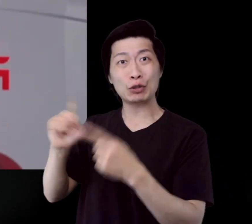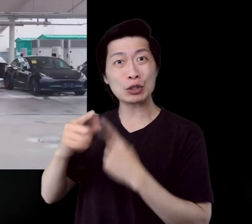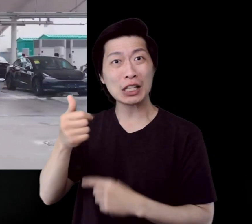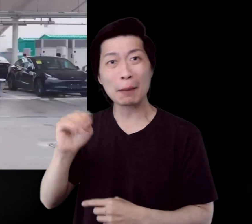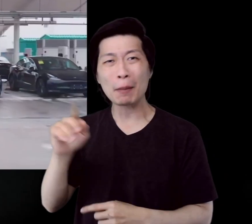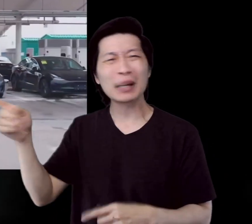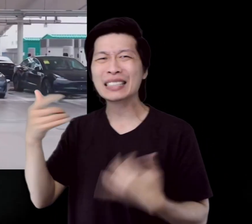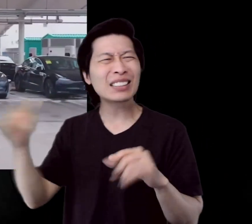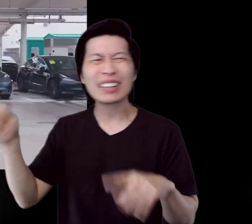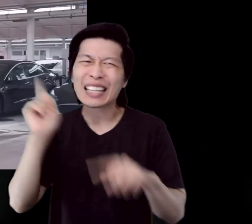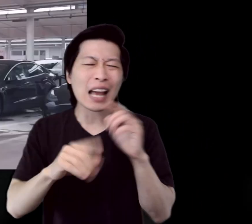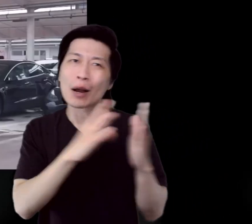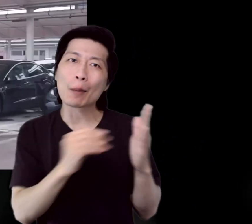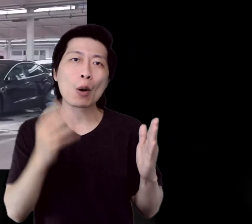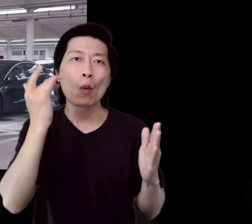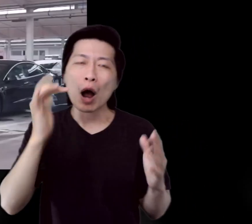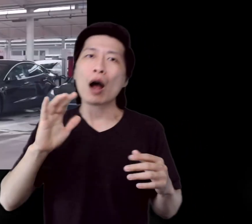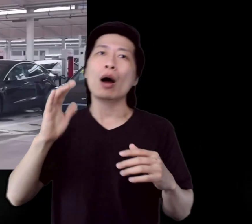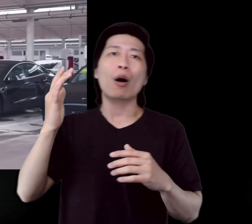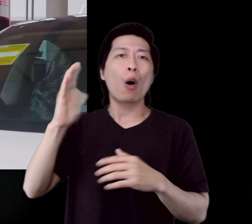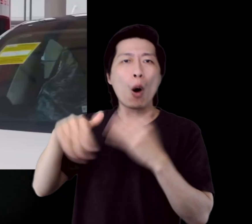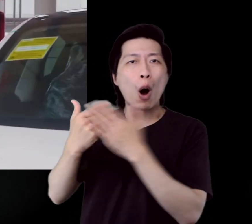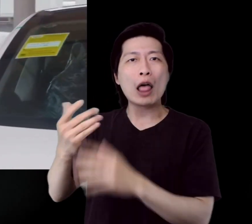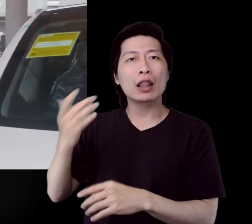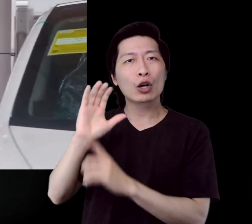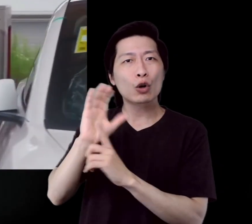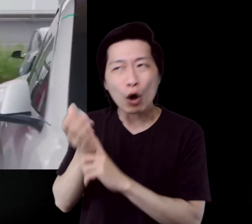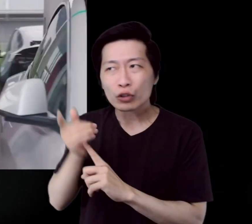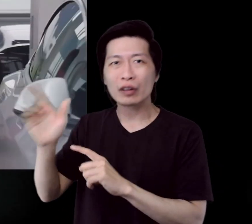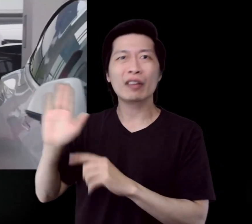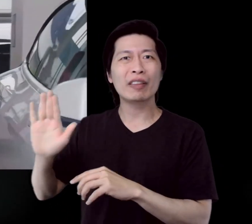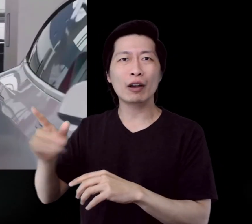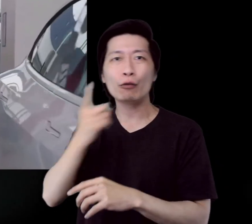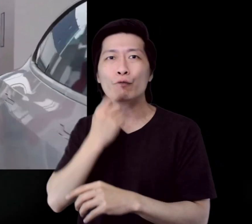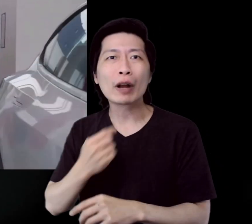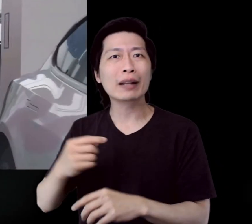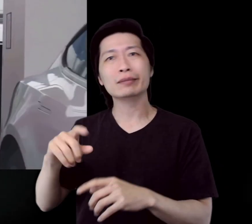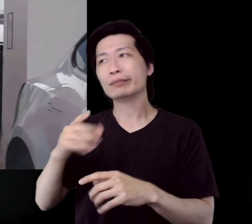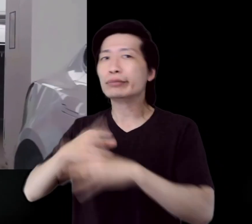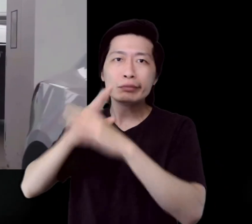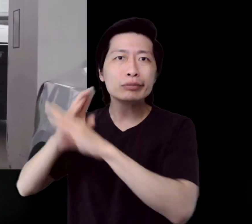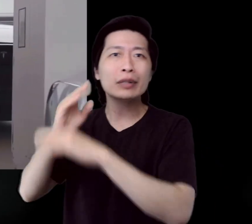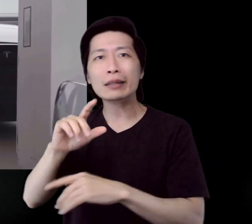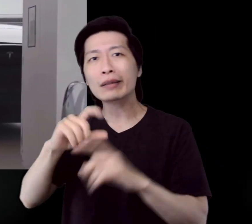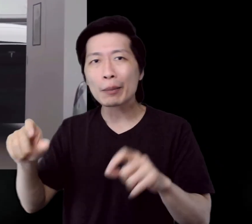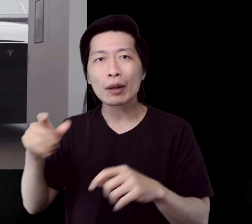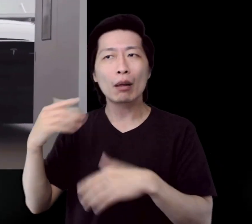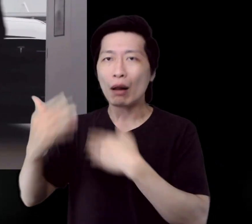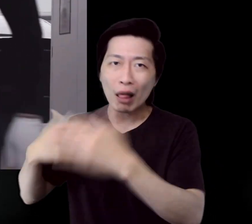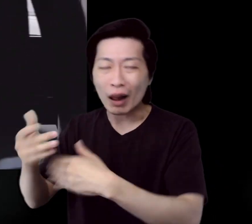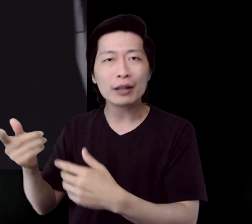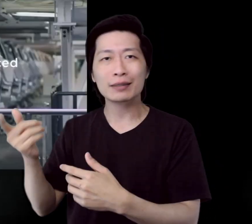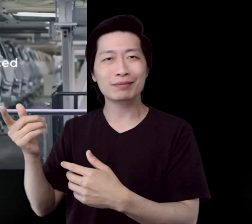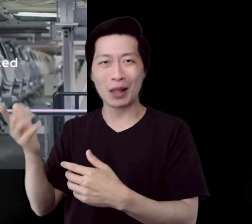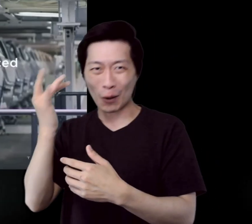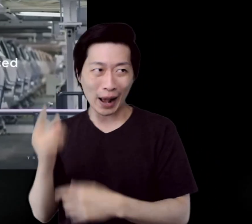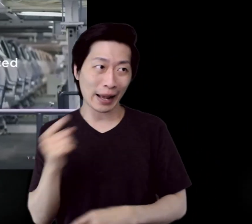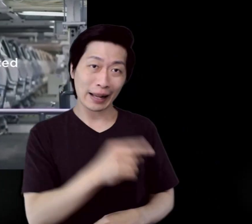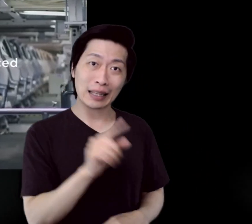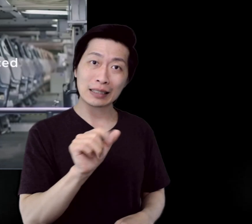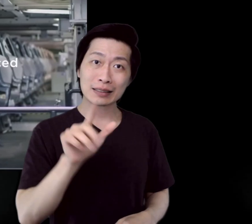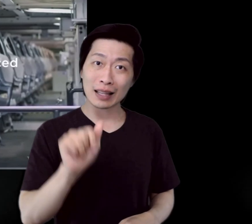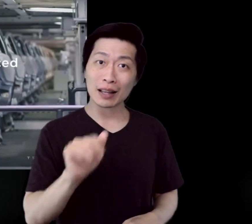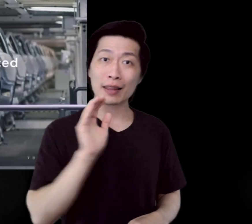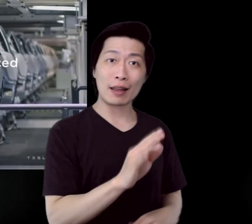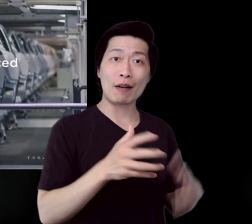does with the Texas factory because of all the culture and bureaucracy that is holding GM back. This is why